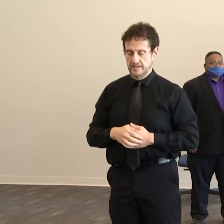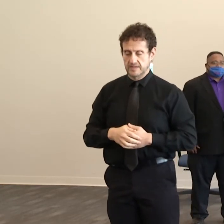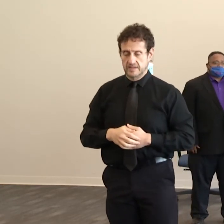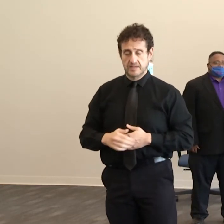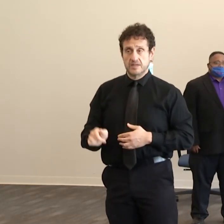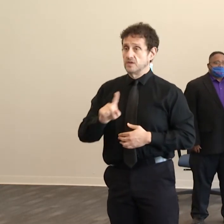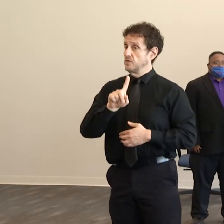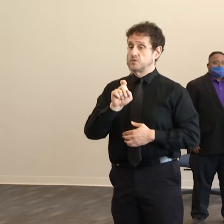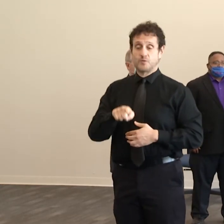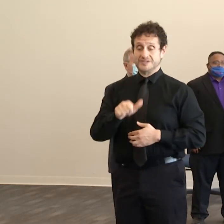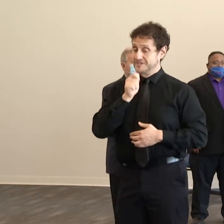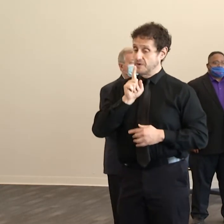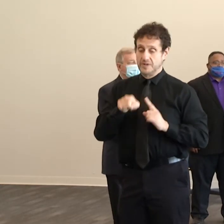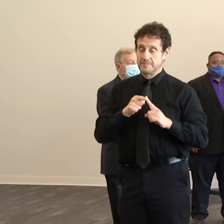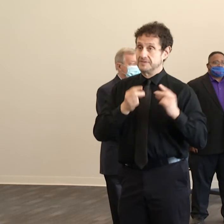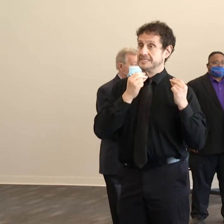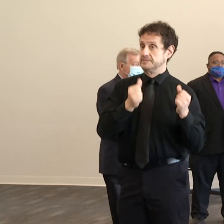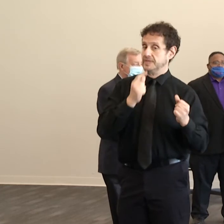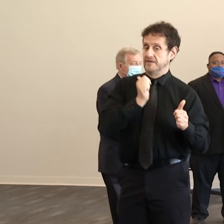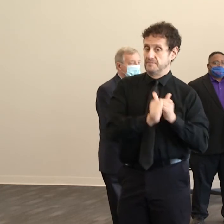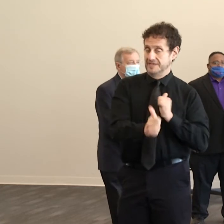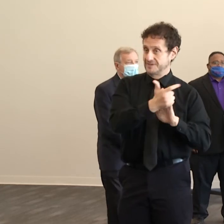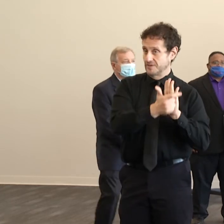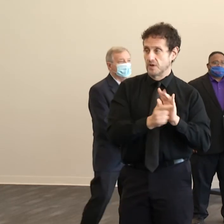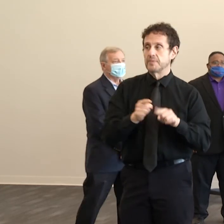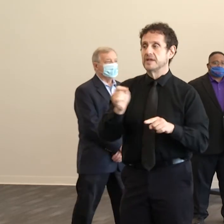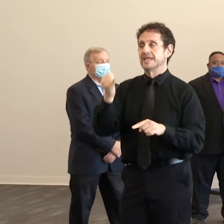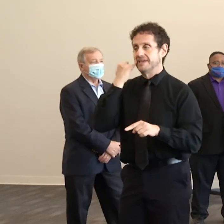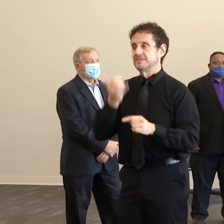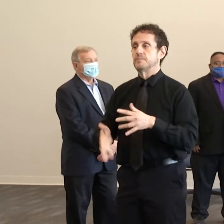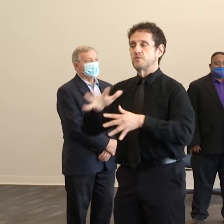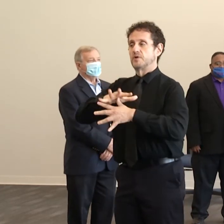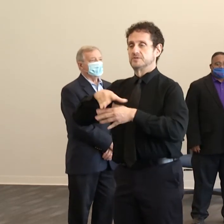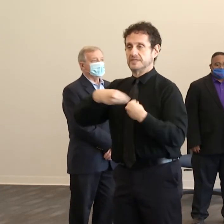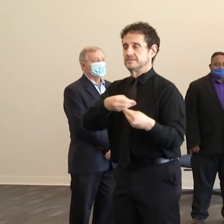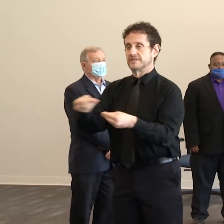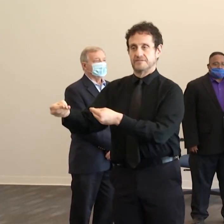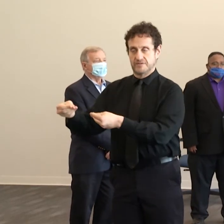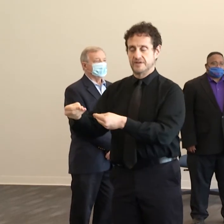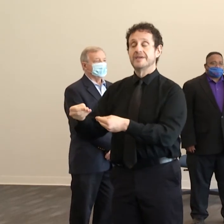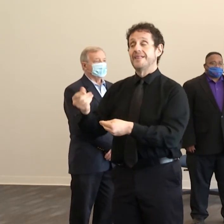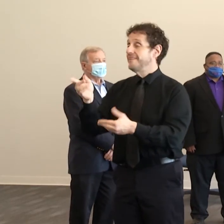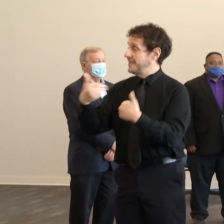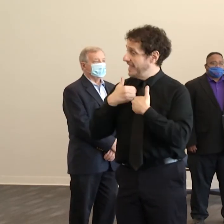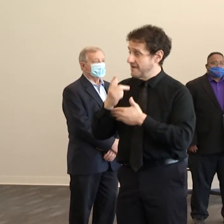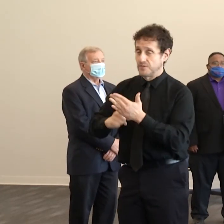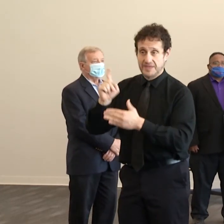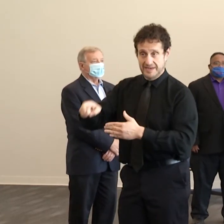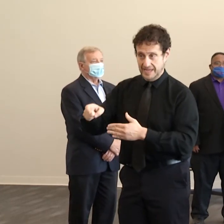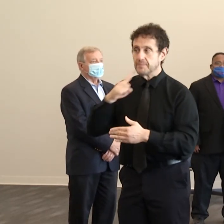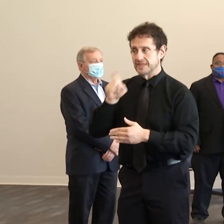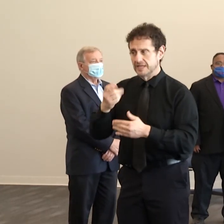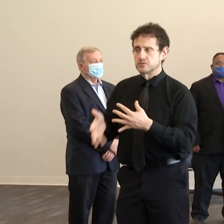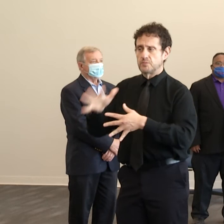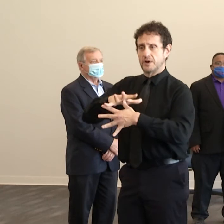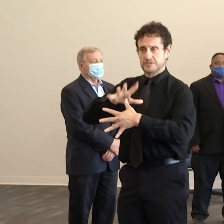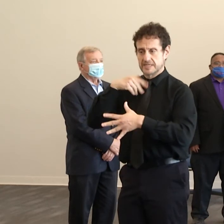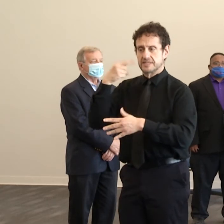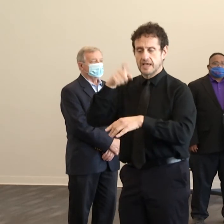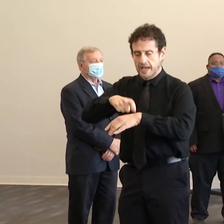will prioritize this delivery. So I think they have everything they need. It's just a matter of whether they're going to prioritize it. Two last things I want to mention. One is